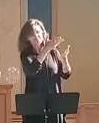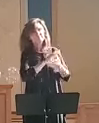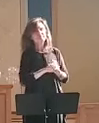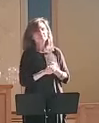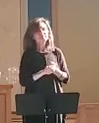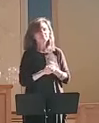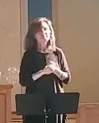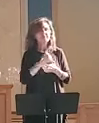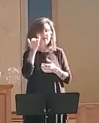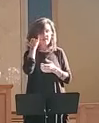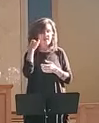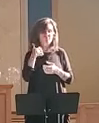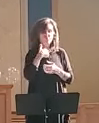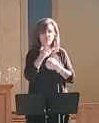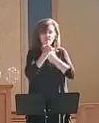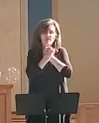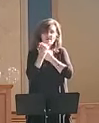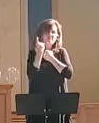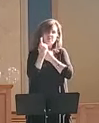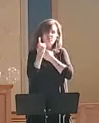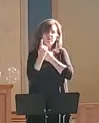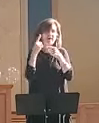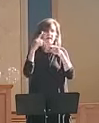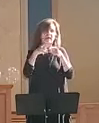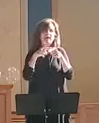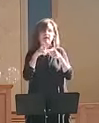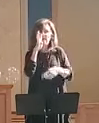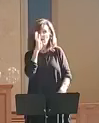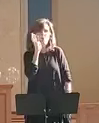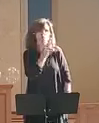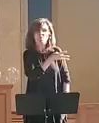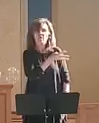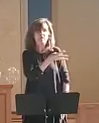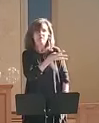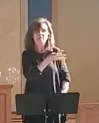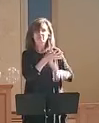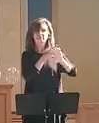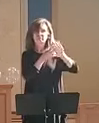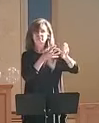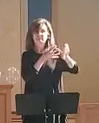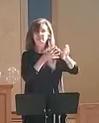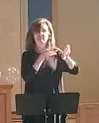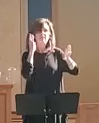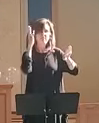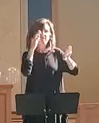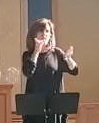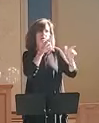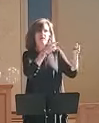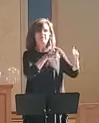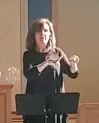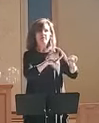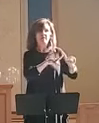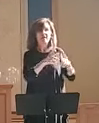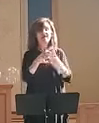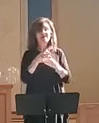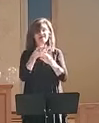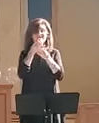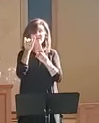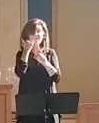If we love someone, we can't leave them in ignorance, especially if there's evil that they are